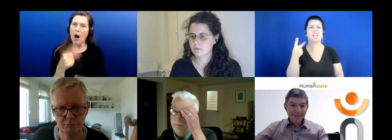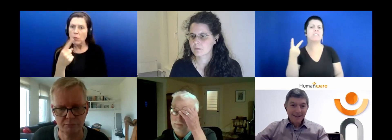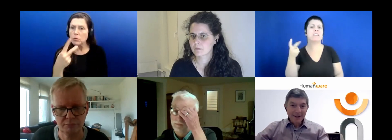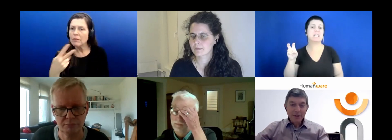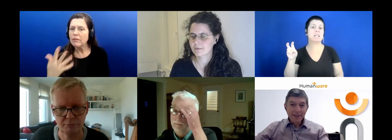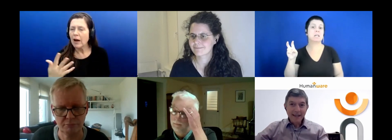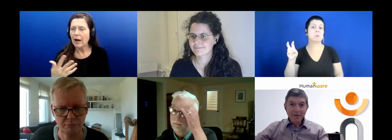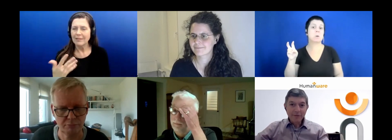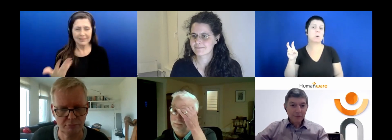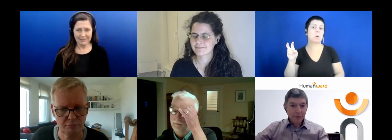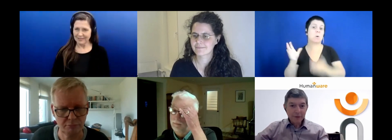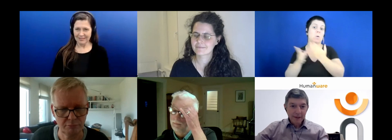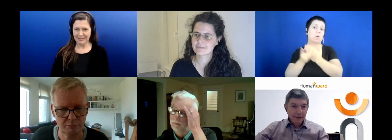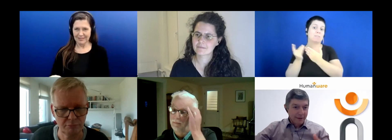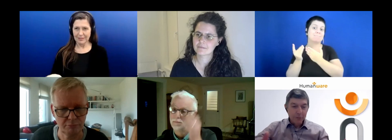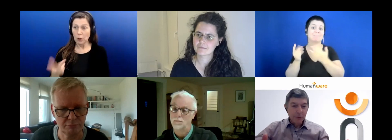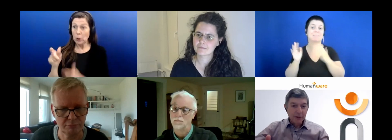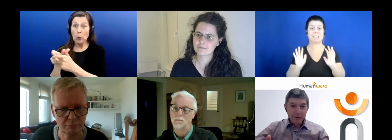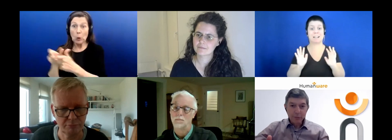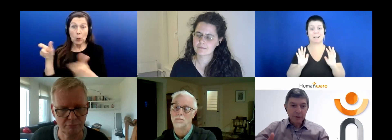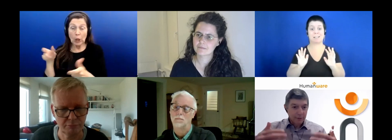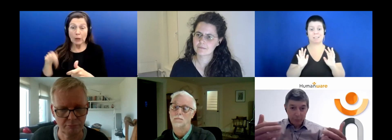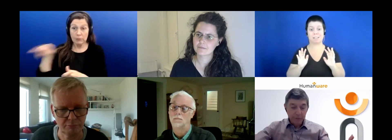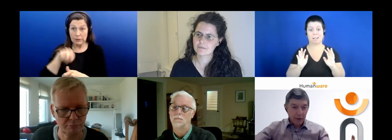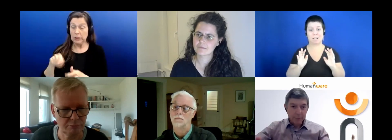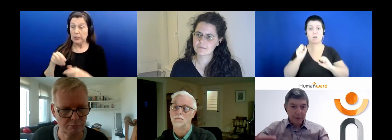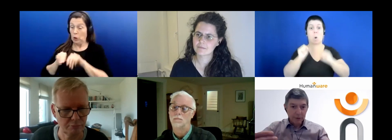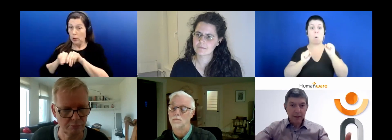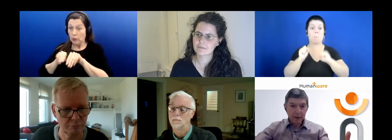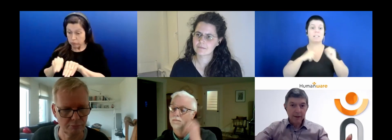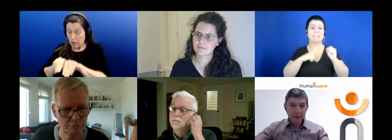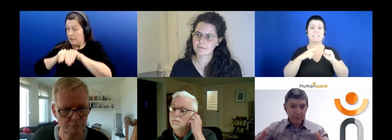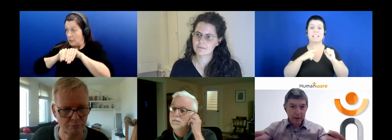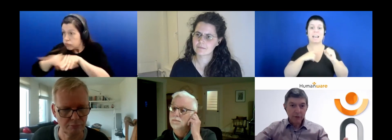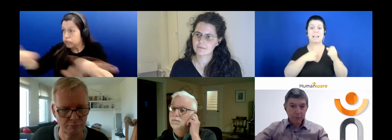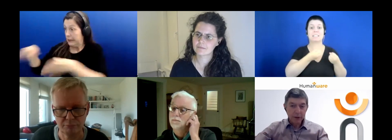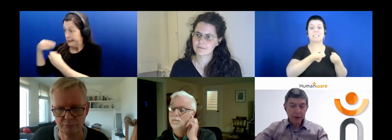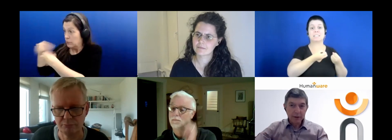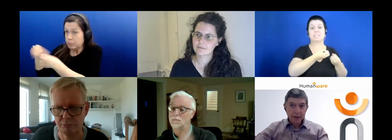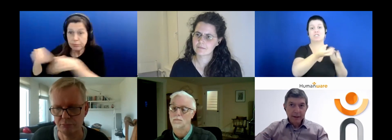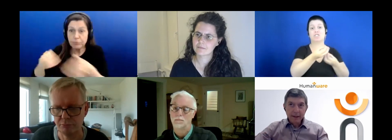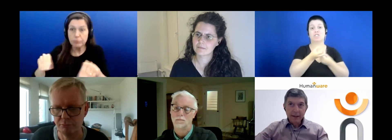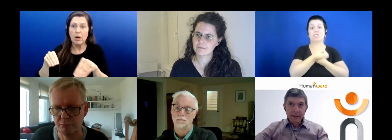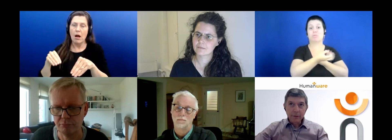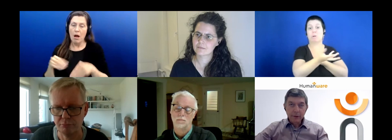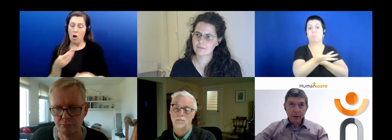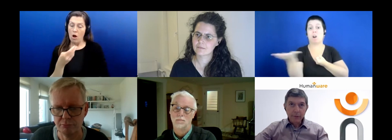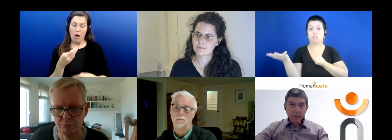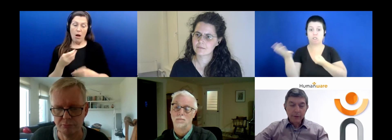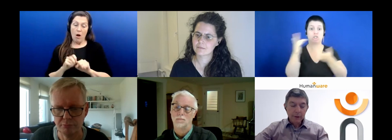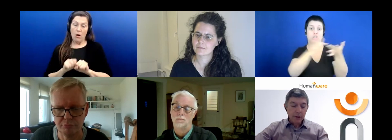reality is companies have, first, distribution network. We've talked about training costs and launching a product.